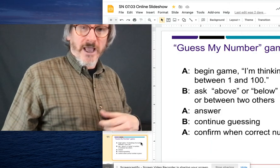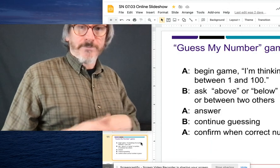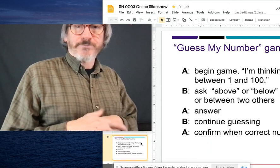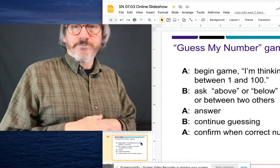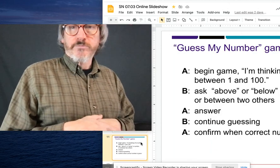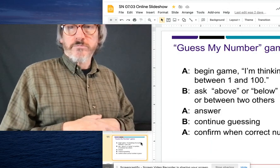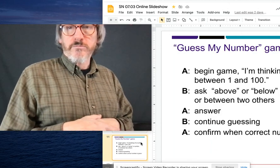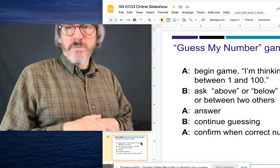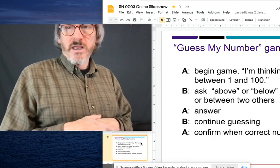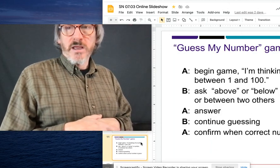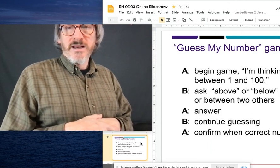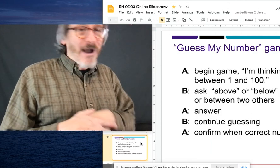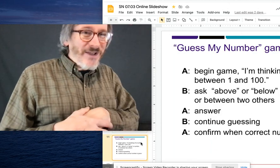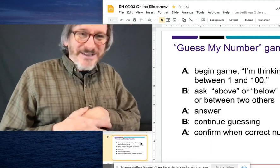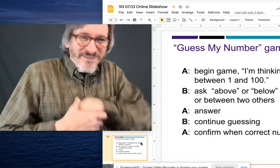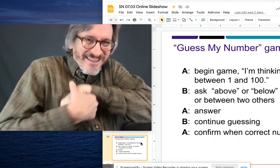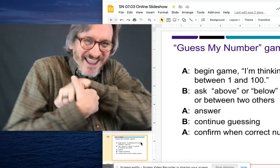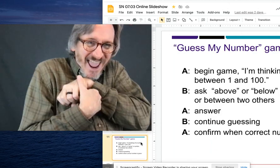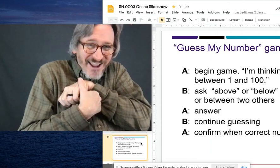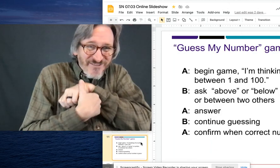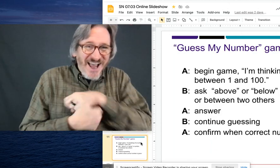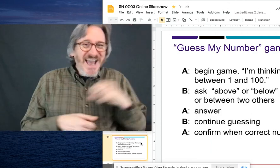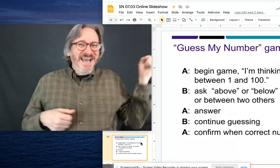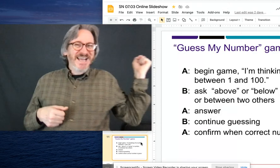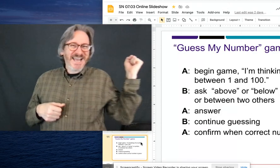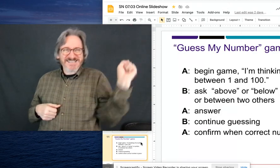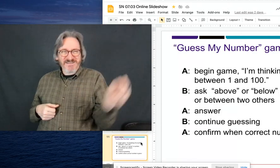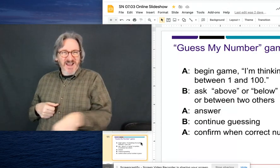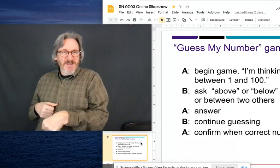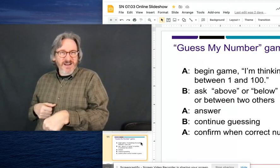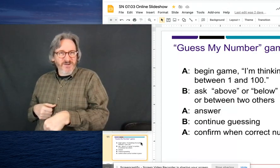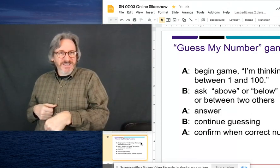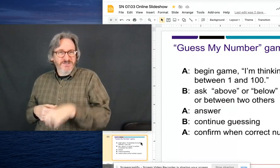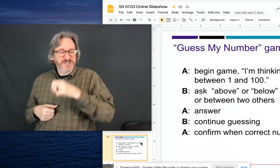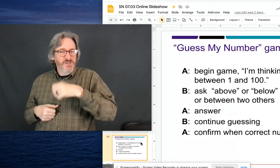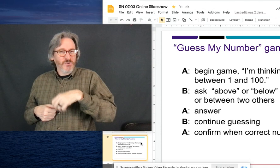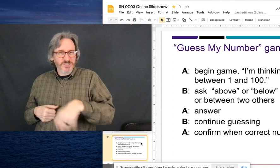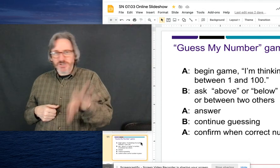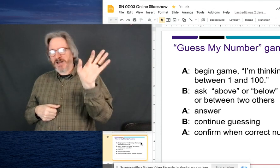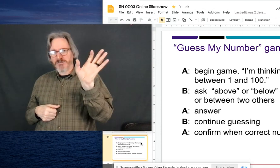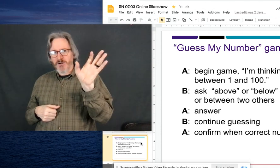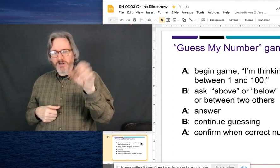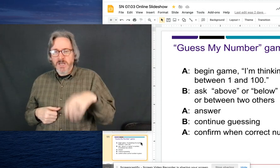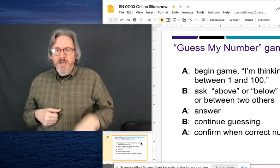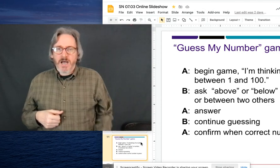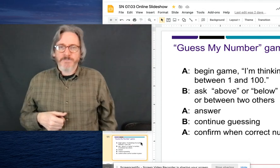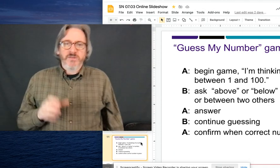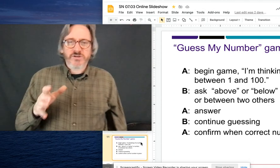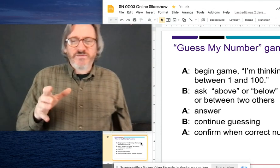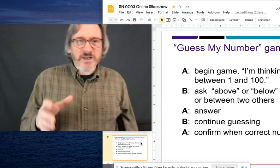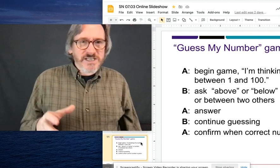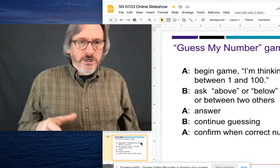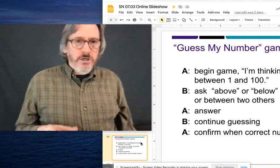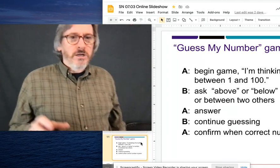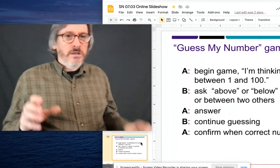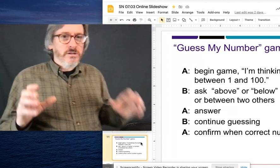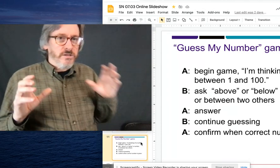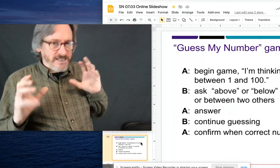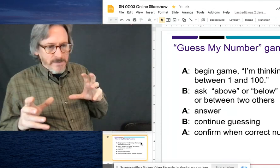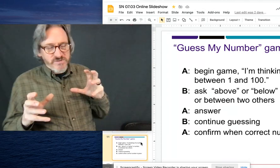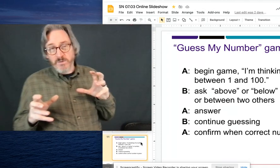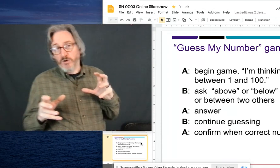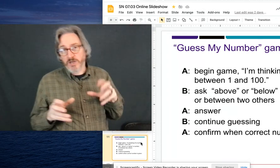to consciously make that choice the first few times. And then the more you get to it, it should be able to be smooth. I